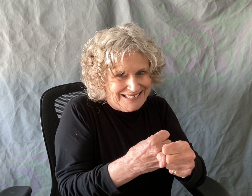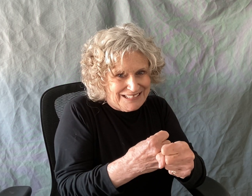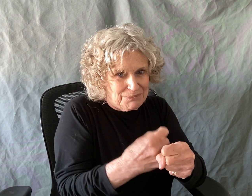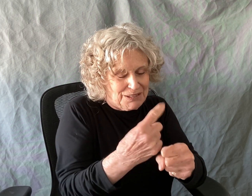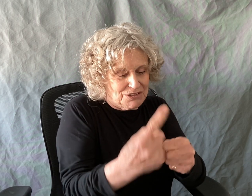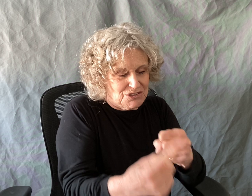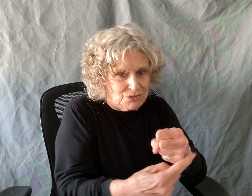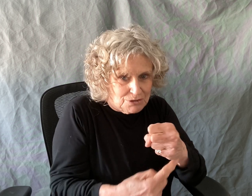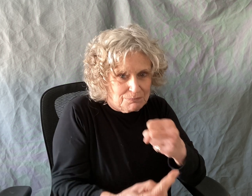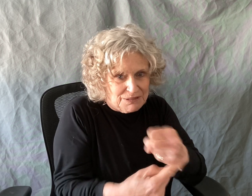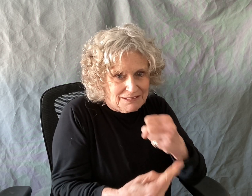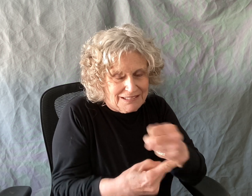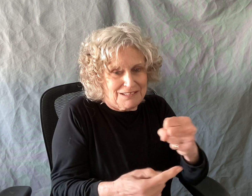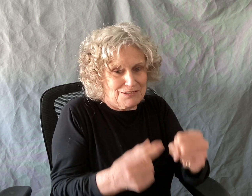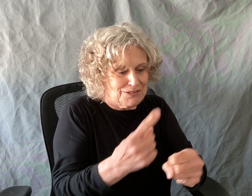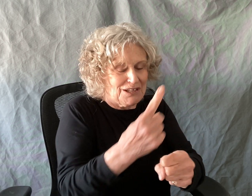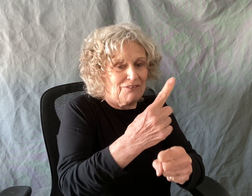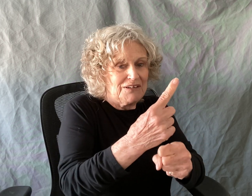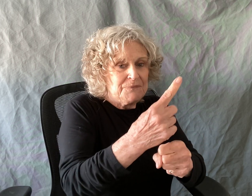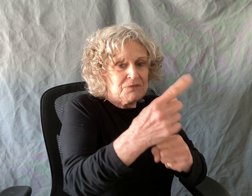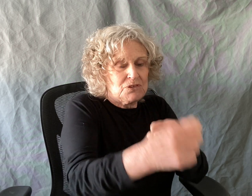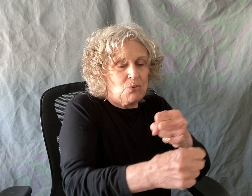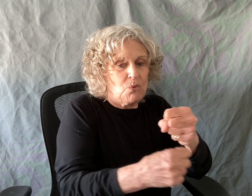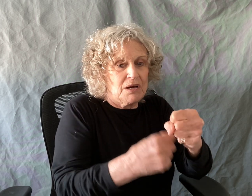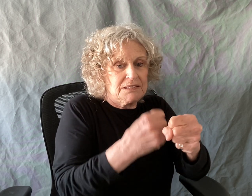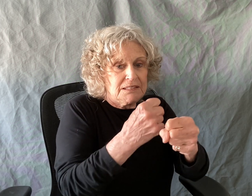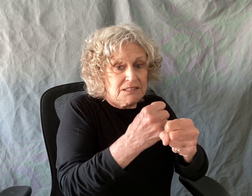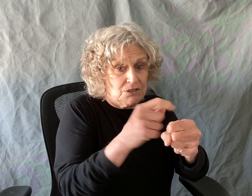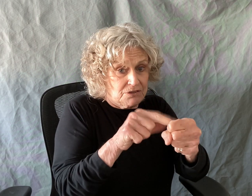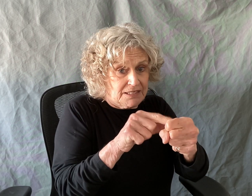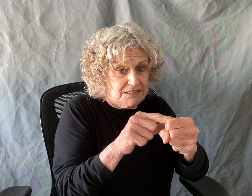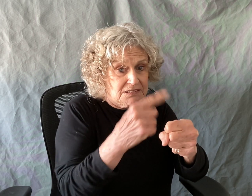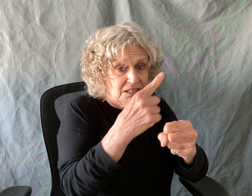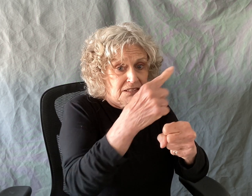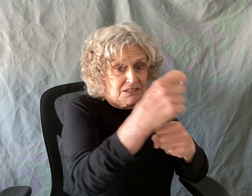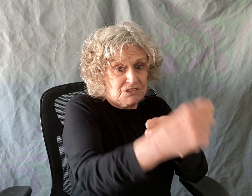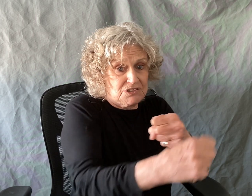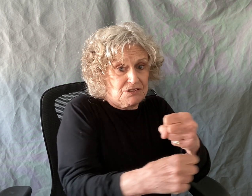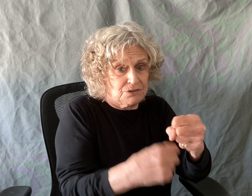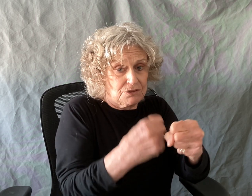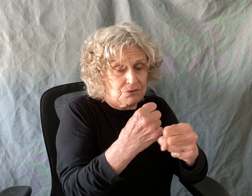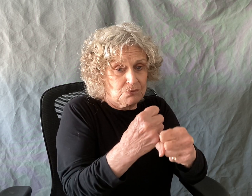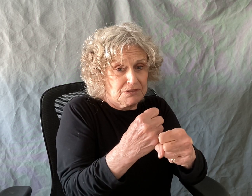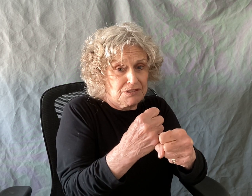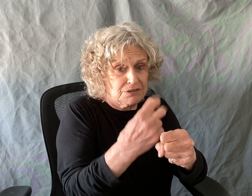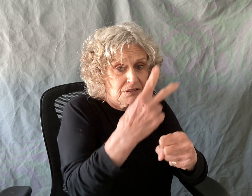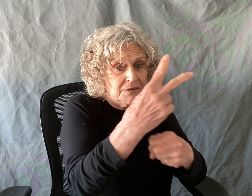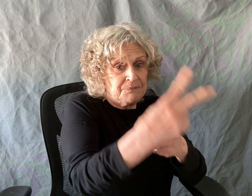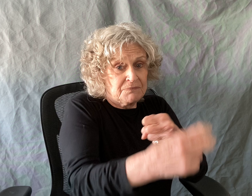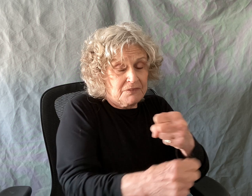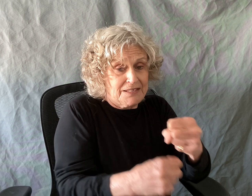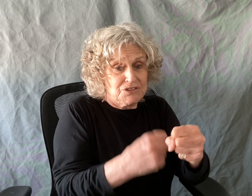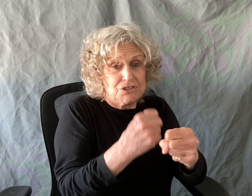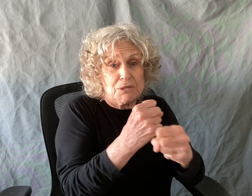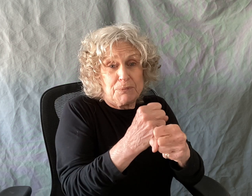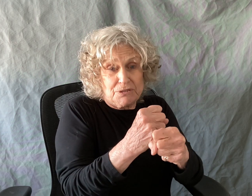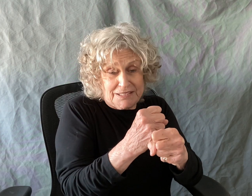in because you could be hitting yourself. So 1 year, that's the sun, this is the earth, 1 year. Thanks to